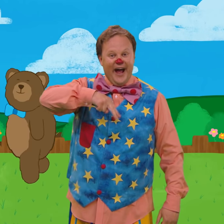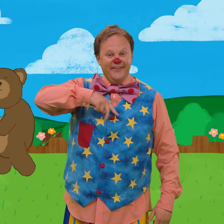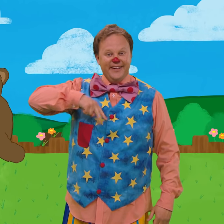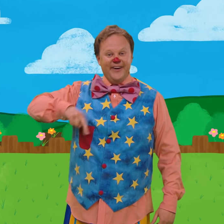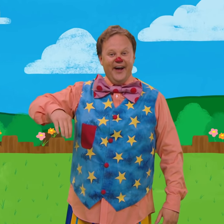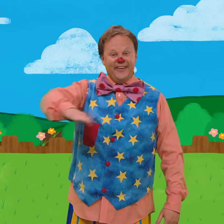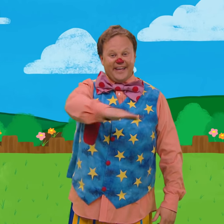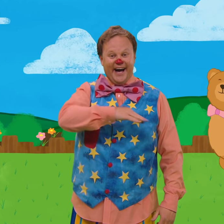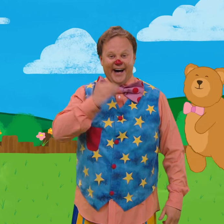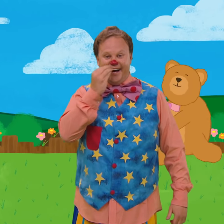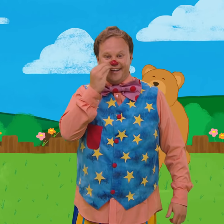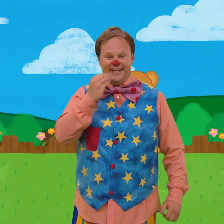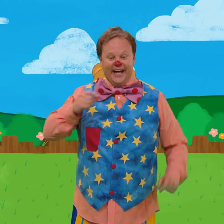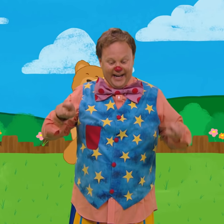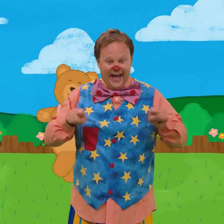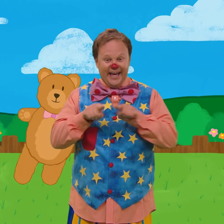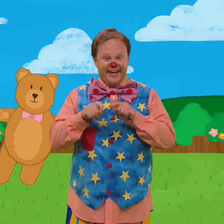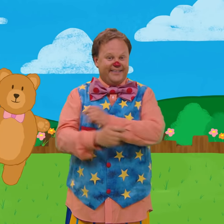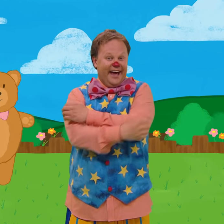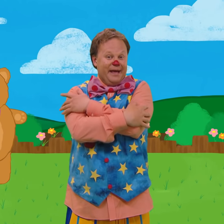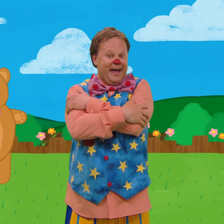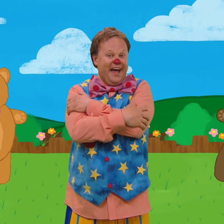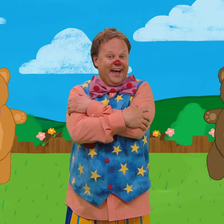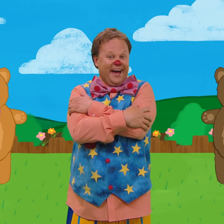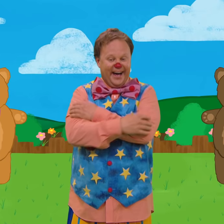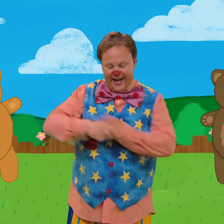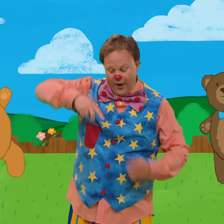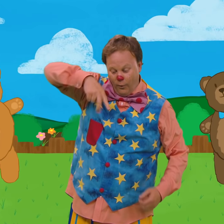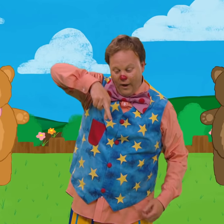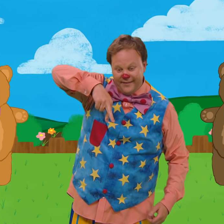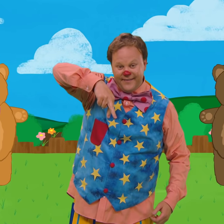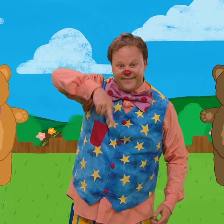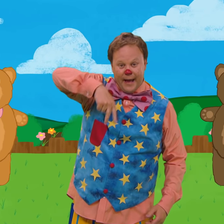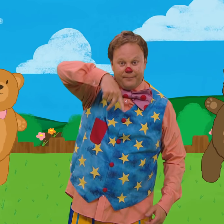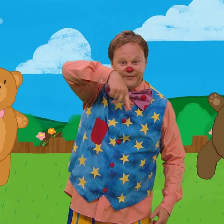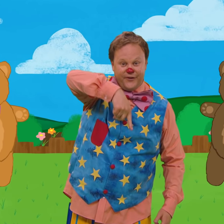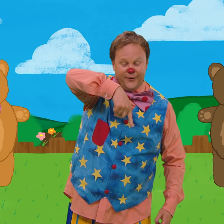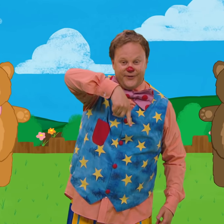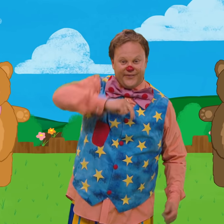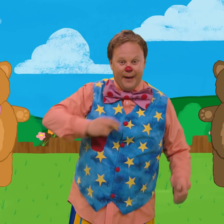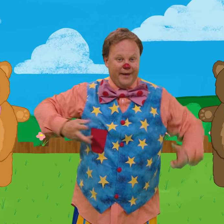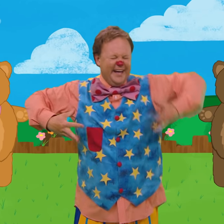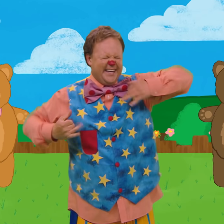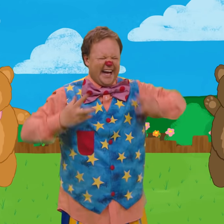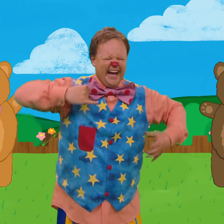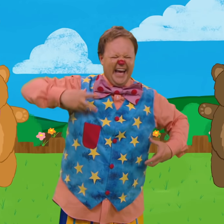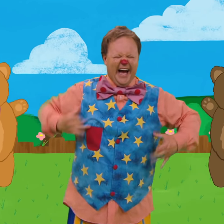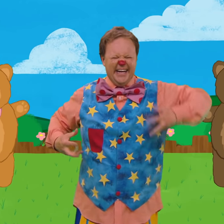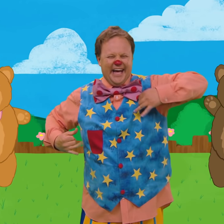Round and round the garden like a teddy bear. One step, two step, tickly under